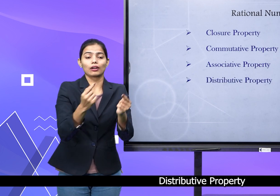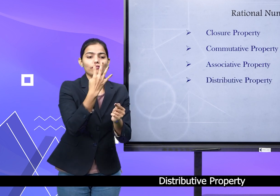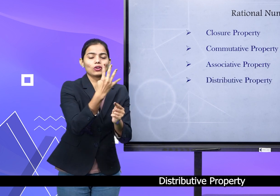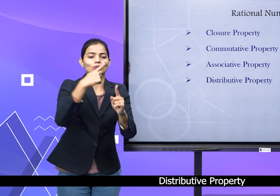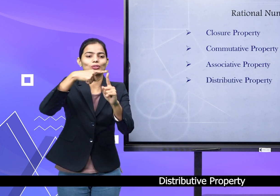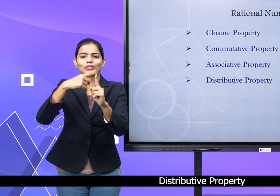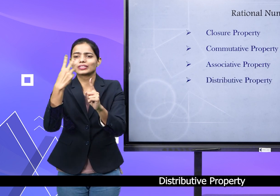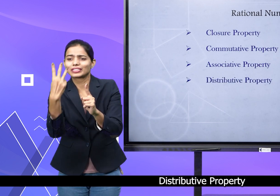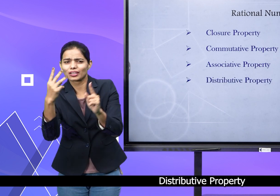distributive property,